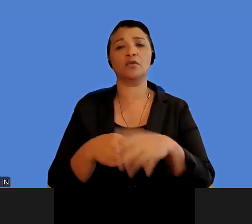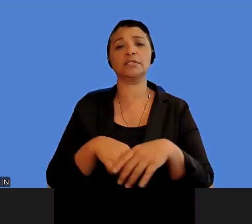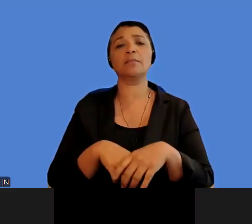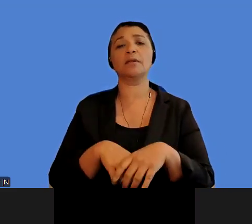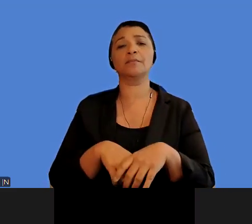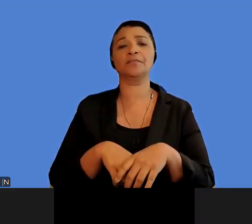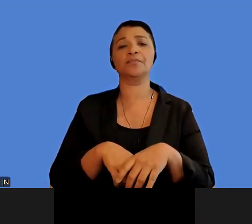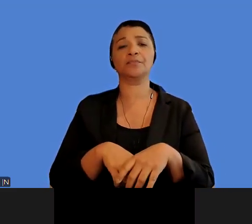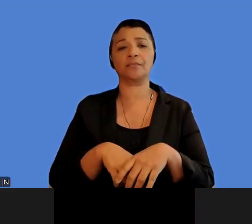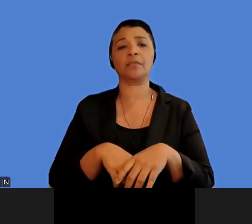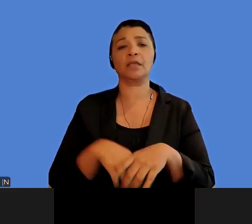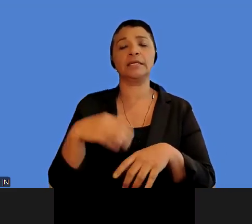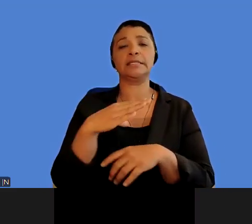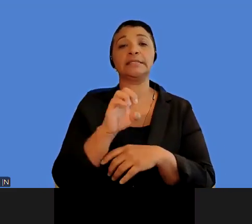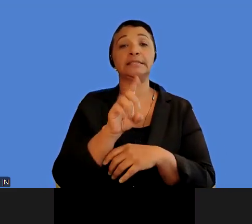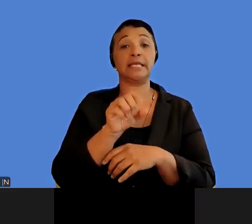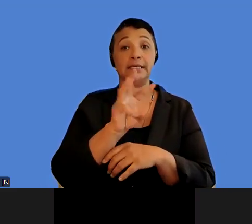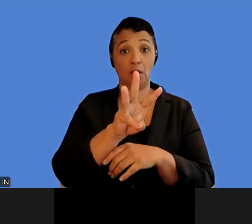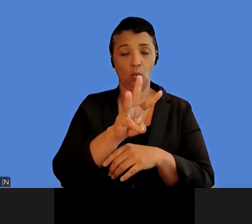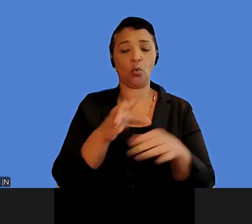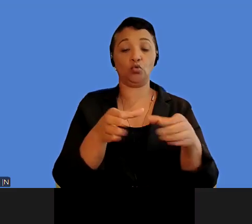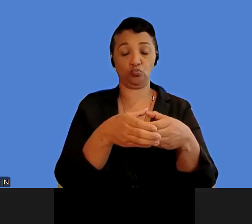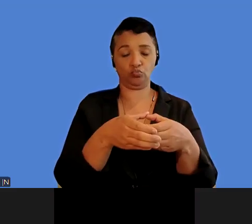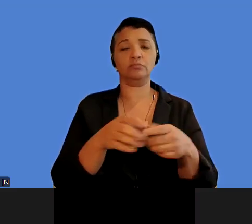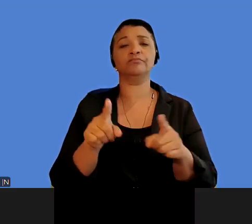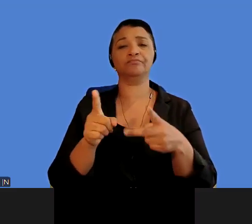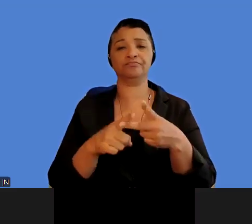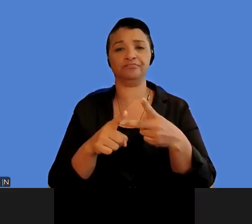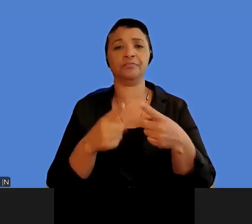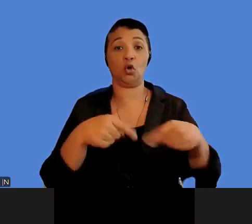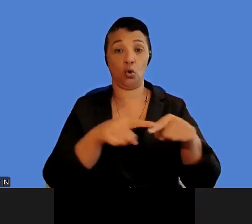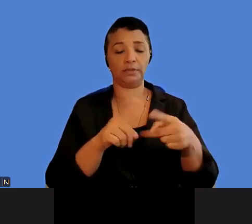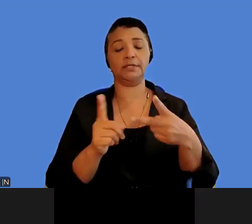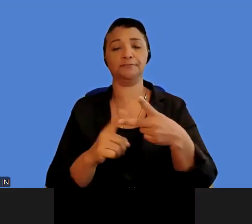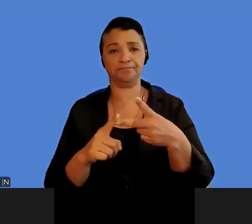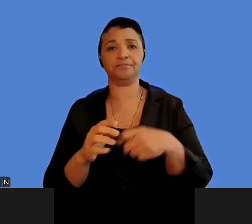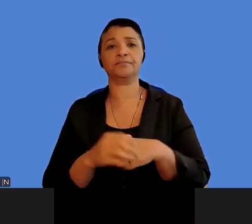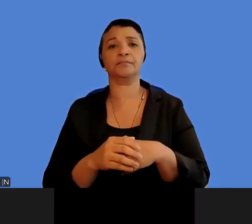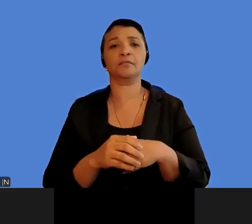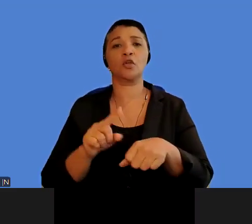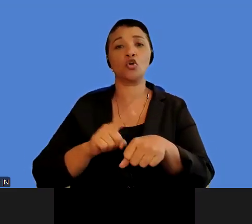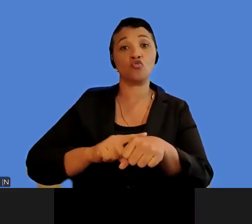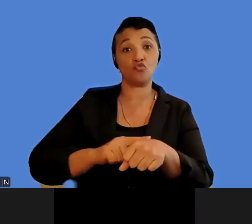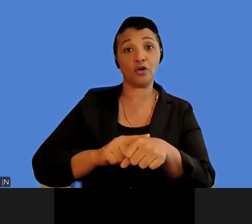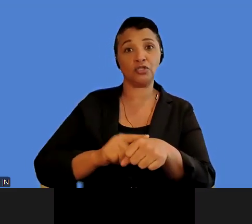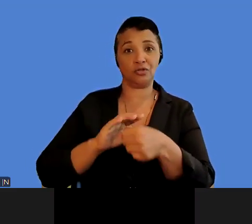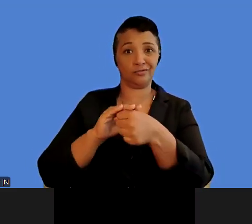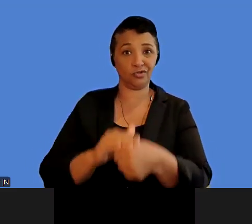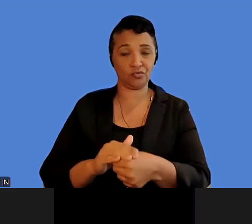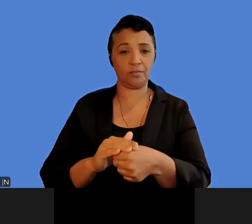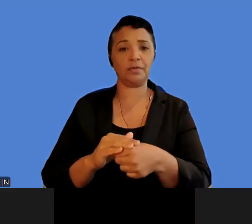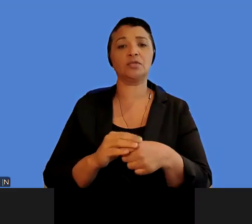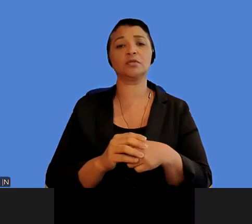Discrimination Against Women, CEDAW, Committee on the Elimination of Racial Discrimination, CERD,